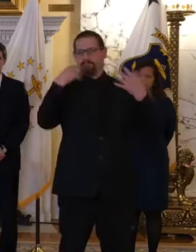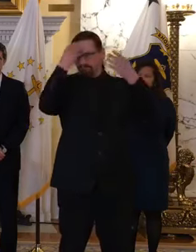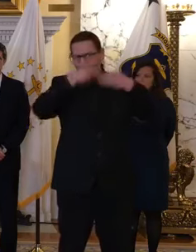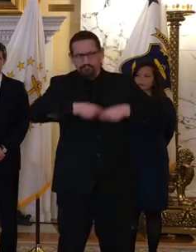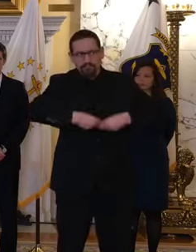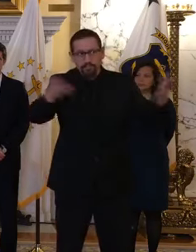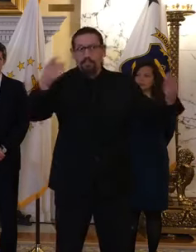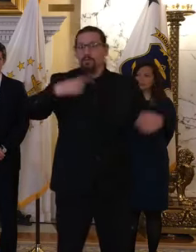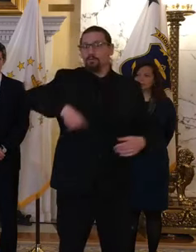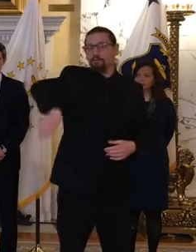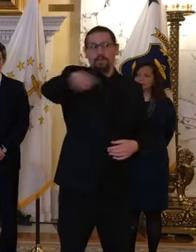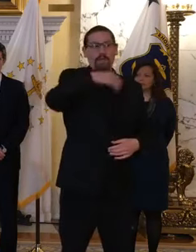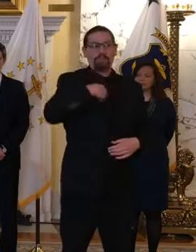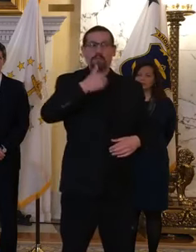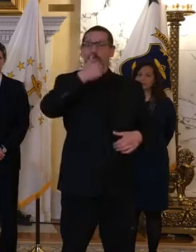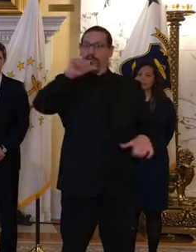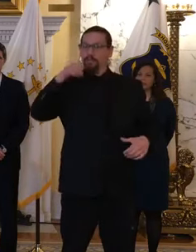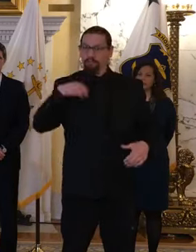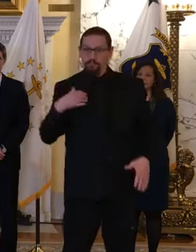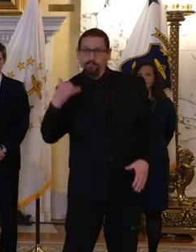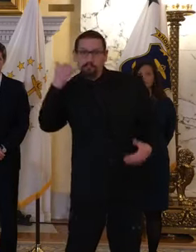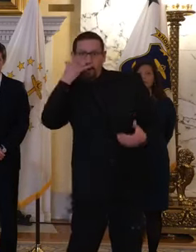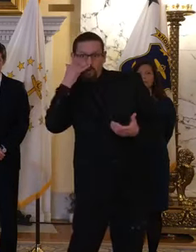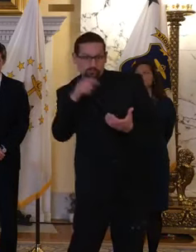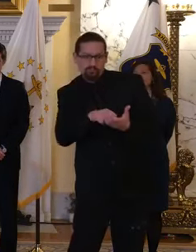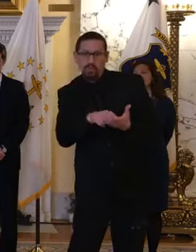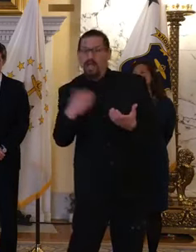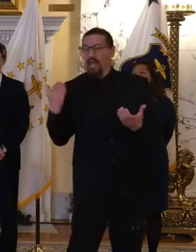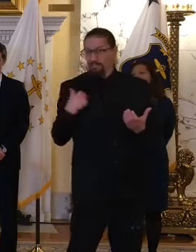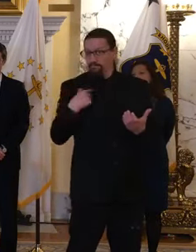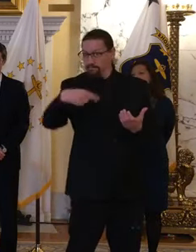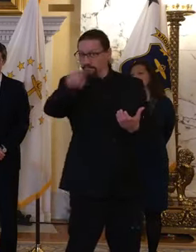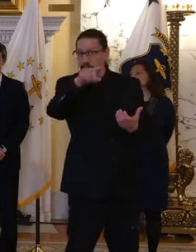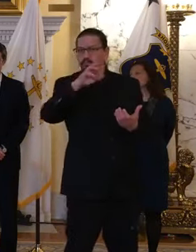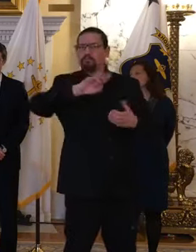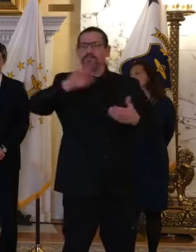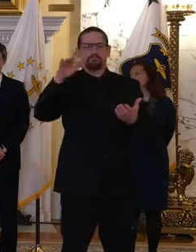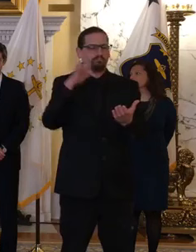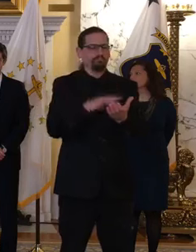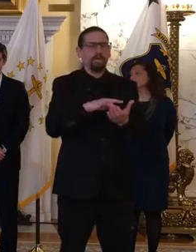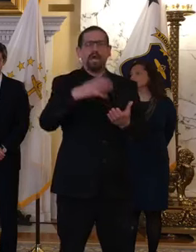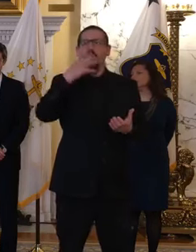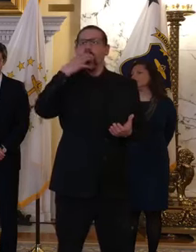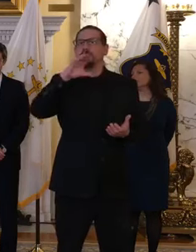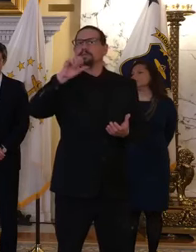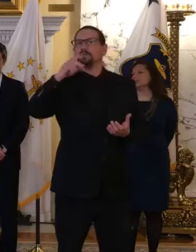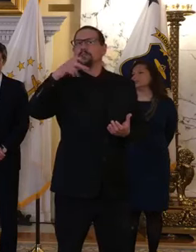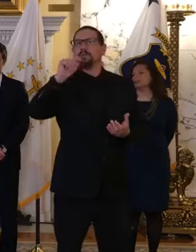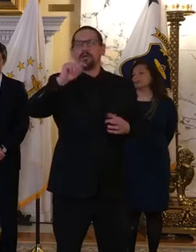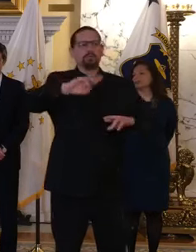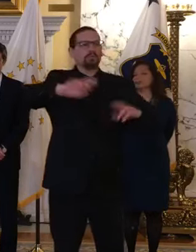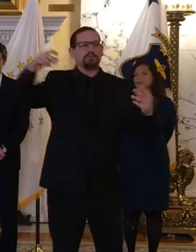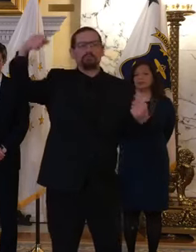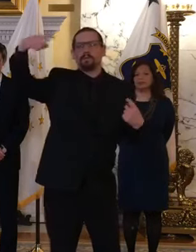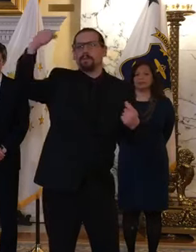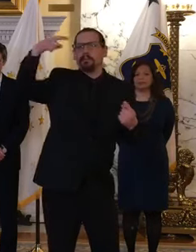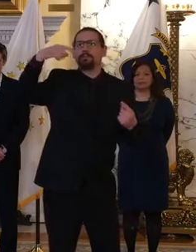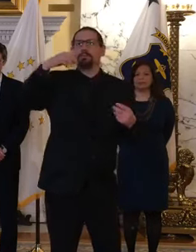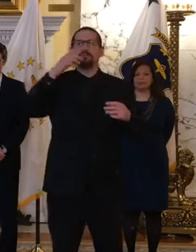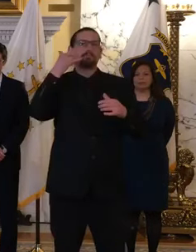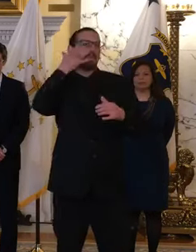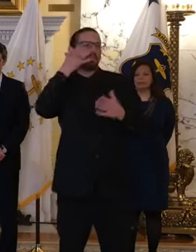a Wi-Fi hotspot feature and have cell phone service from the four most common providers in our